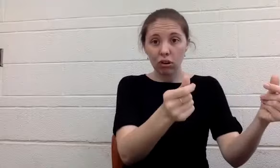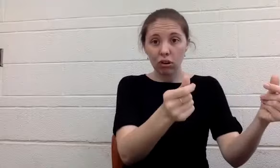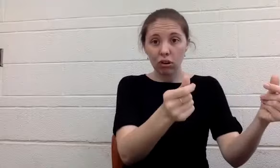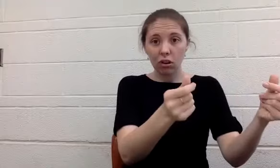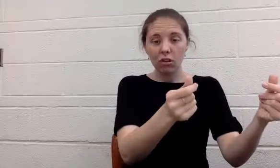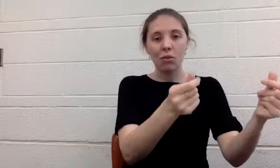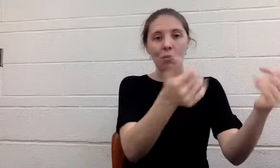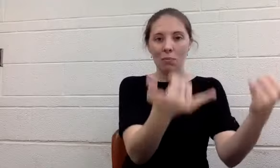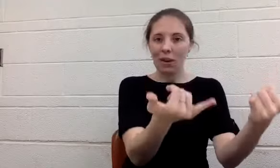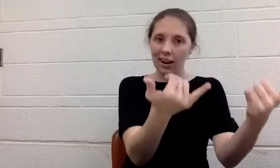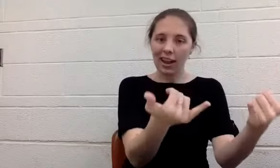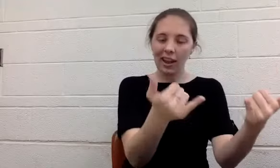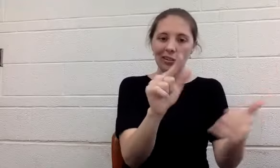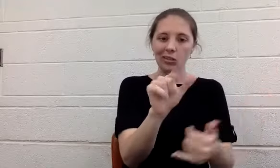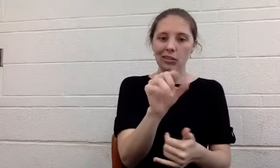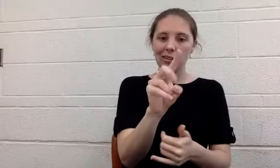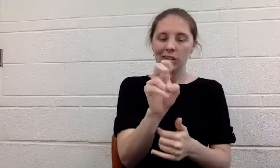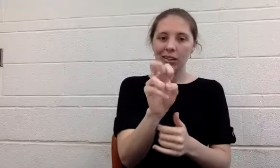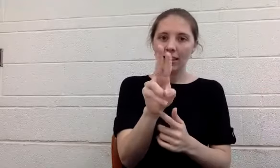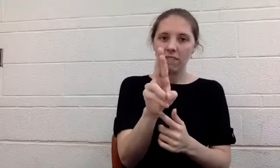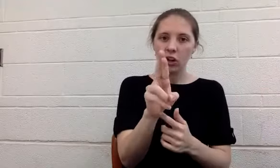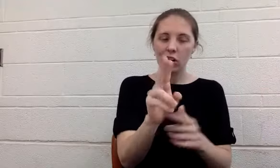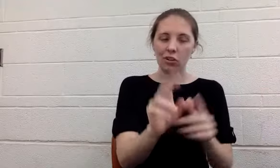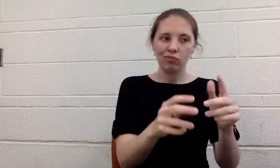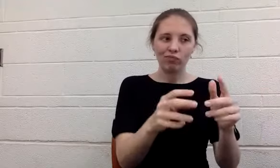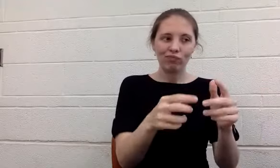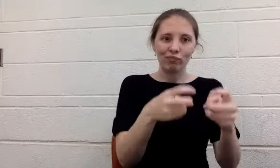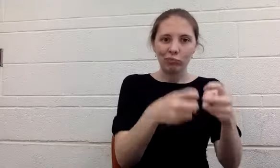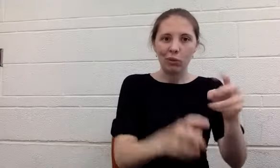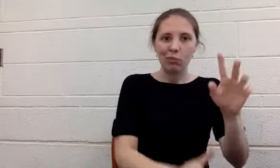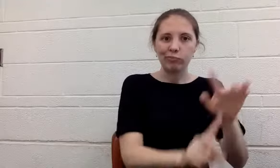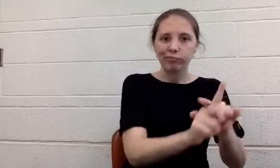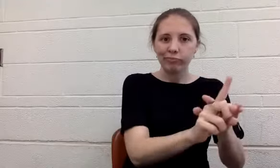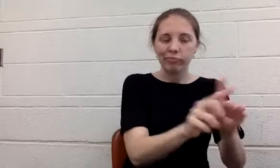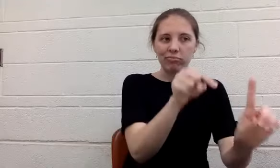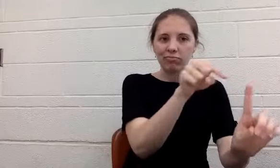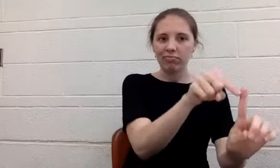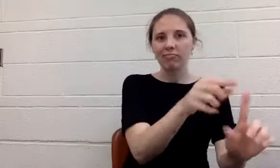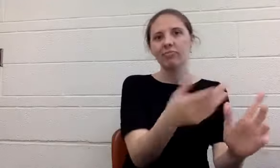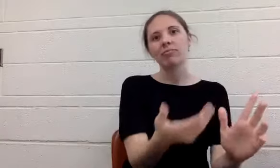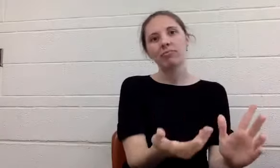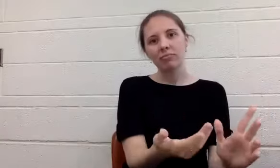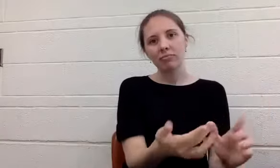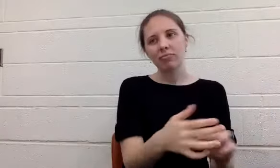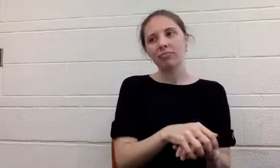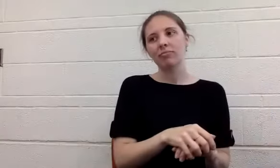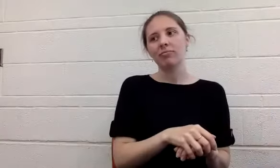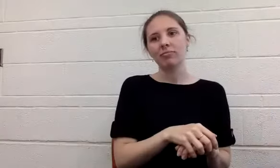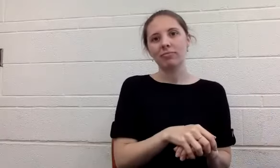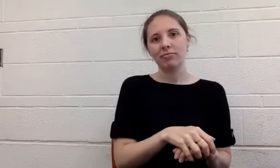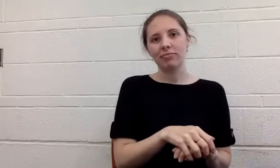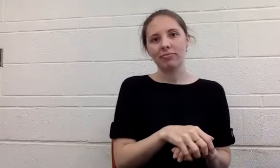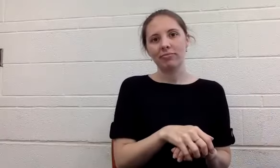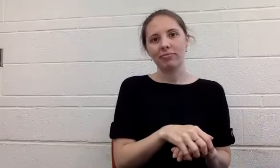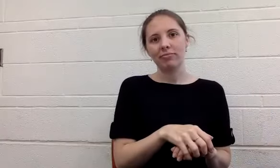had, when he was 25 years sober, he was diagnosed with Hep C. And up until that point, it had never done anything.